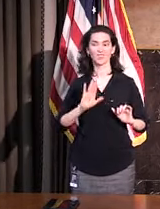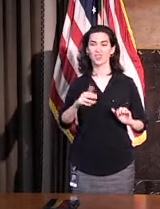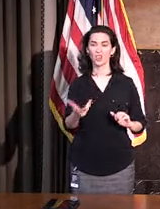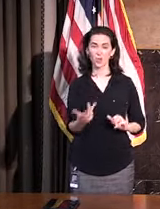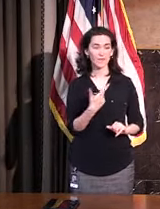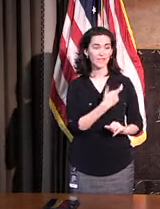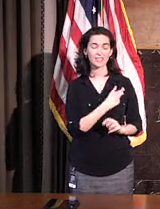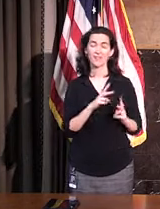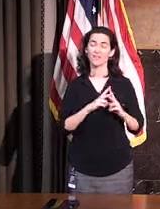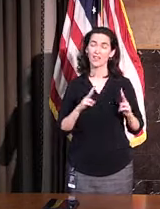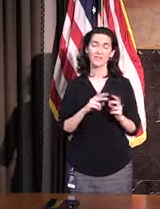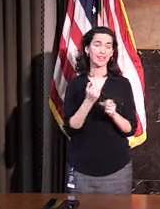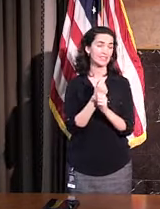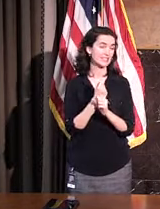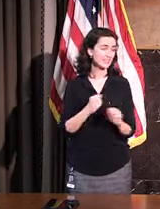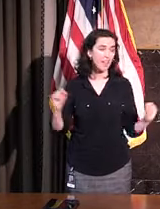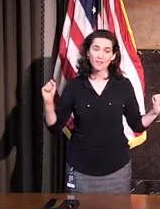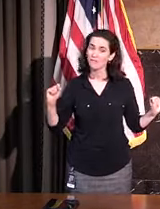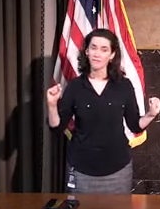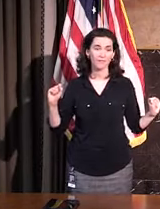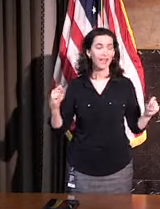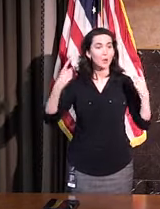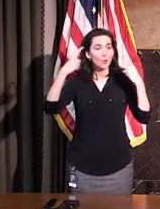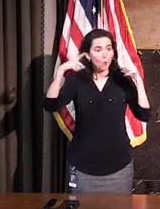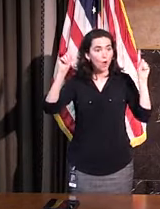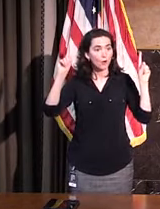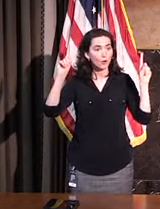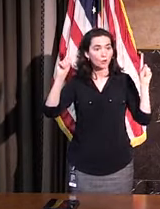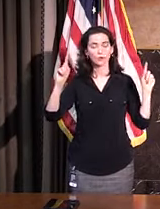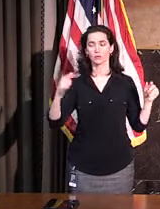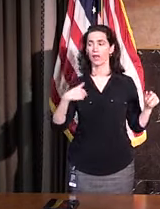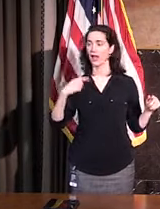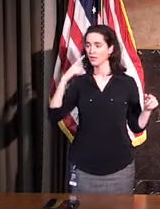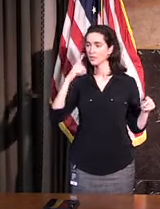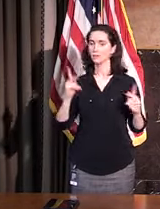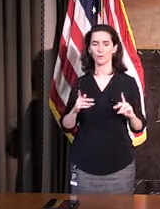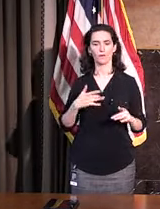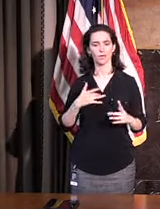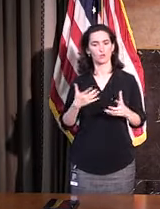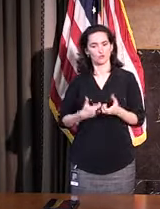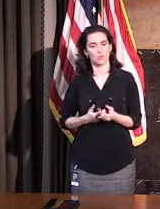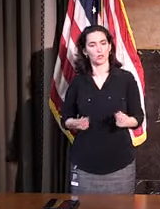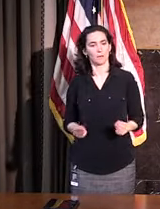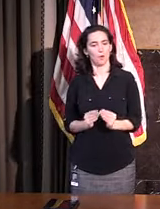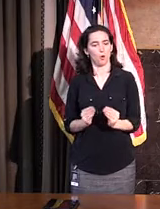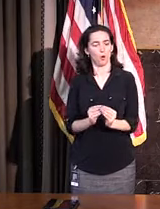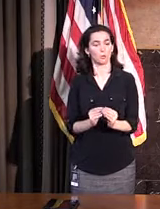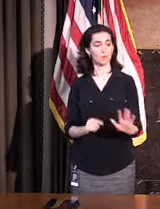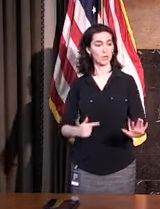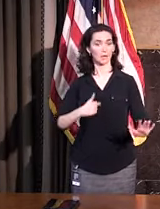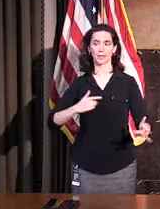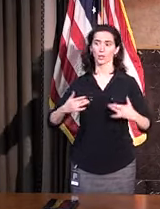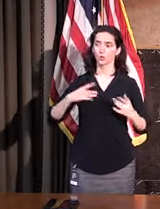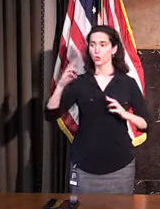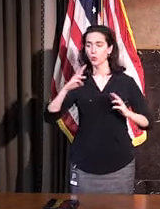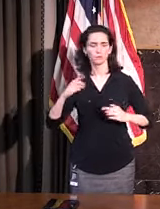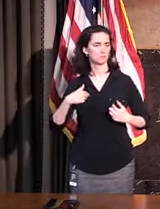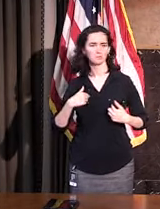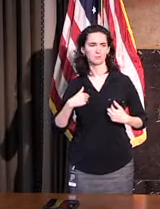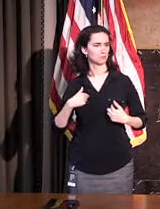safe, incredibly efficacious vaccines. I think confidence only grows. I am not concerned that we are going to